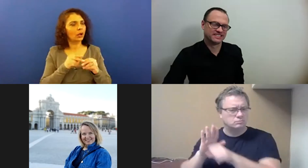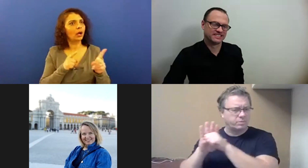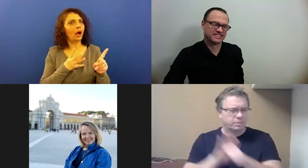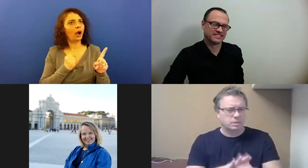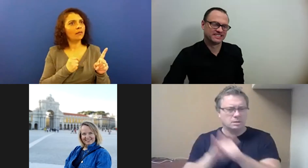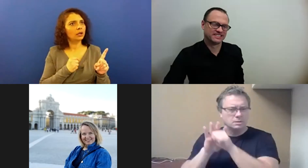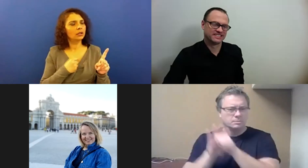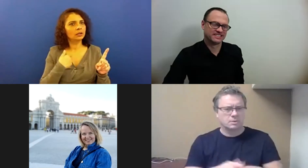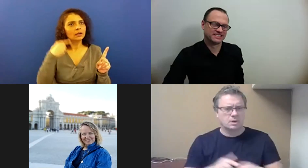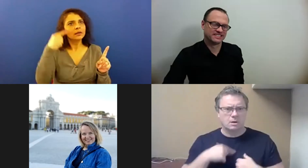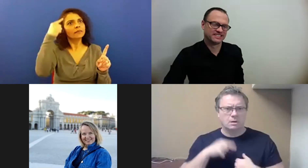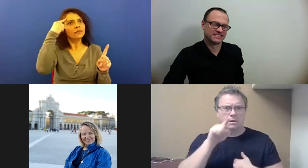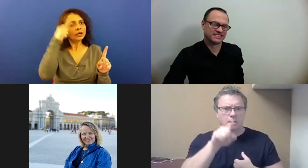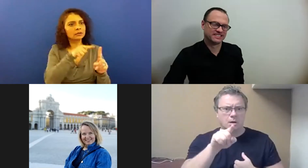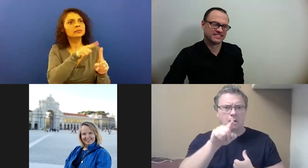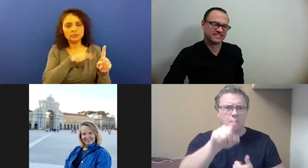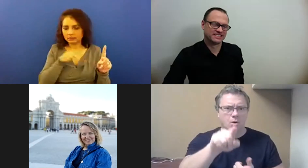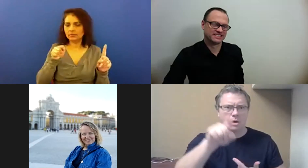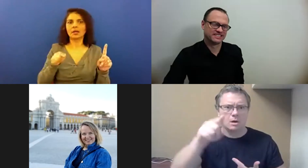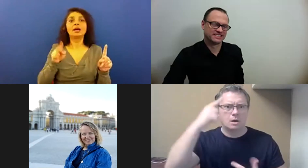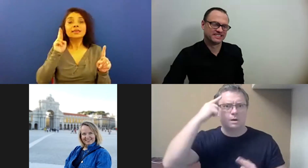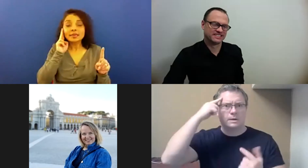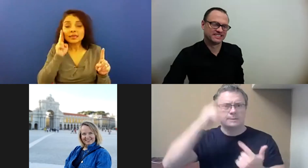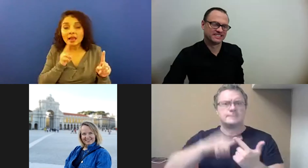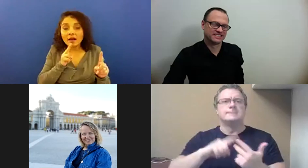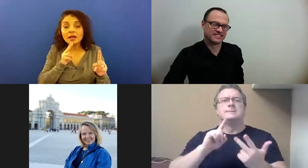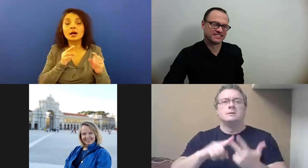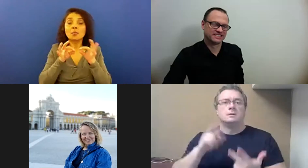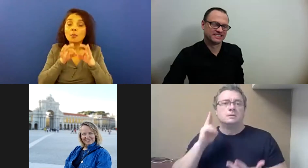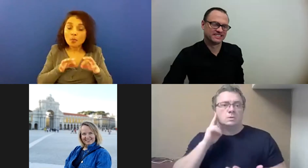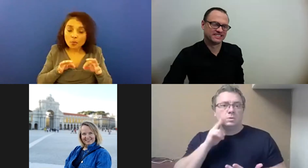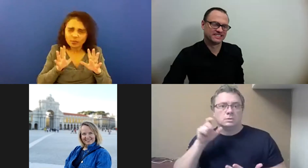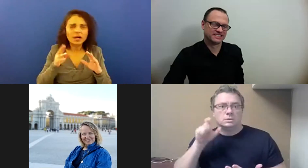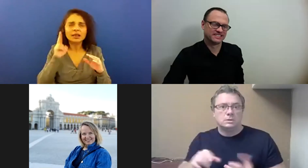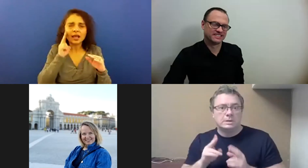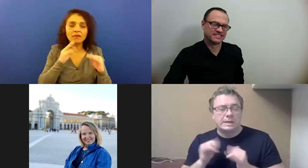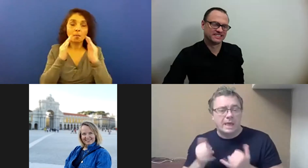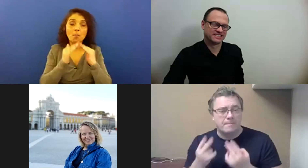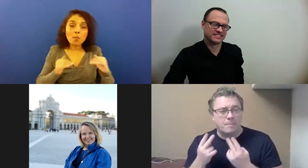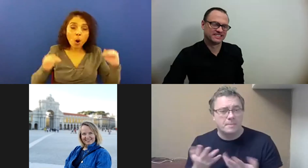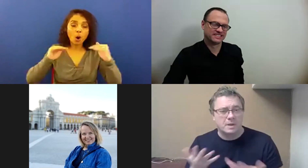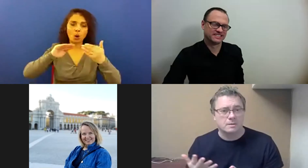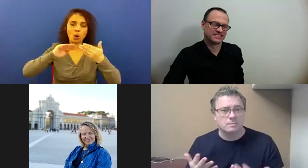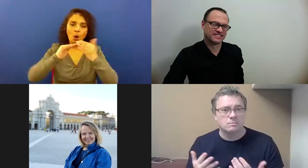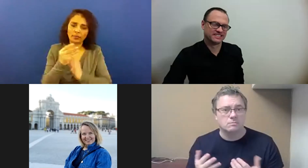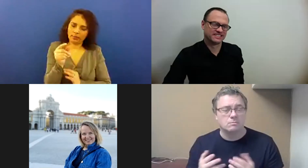experience, and I realized that also hearing Roma people are being discriminated.